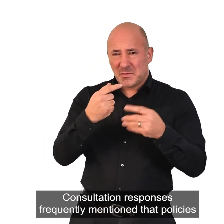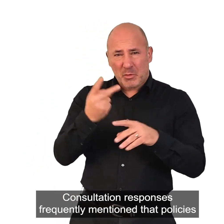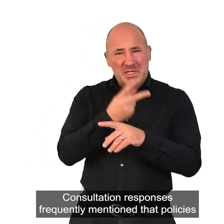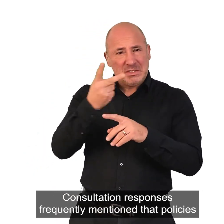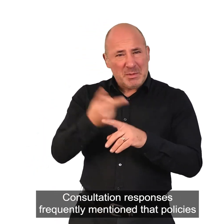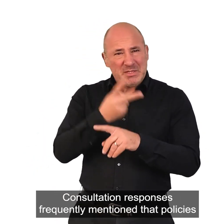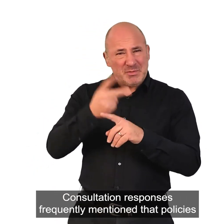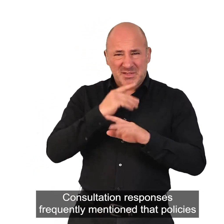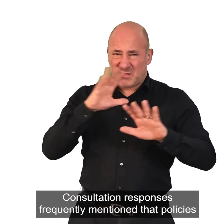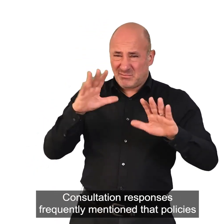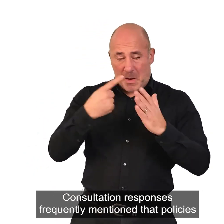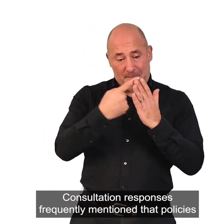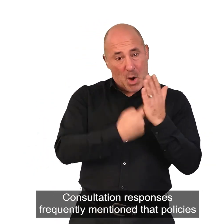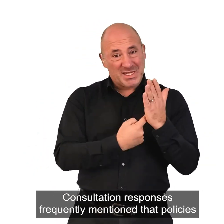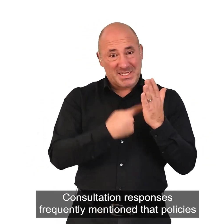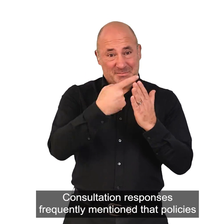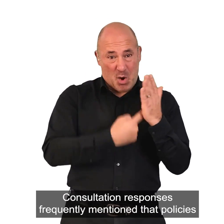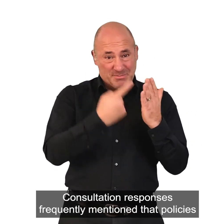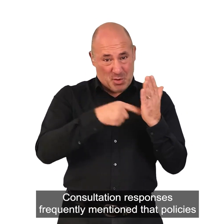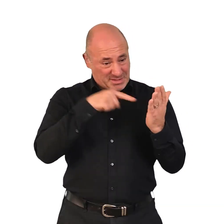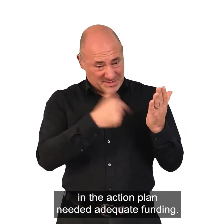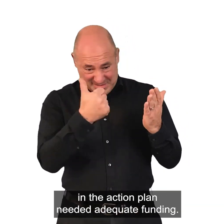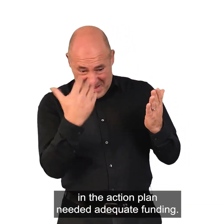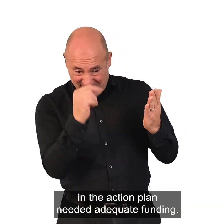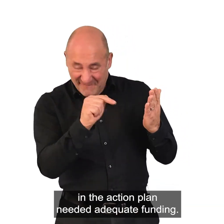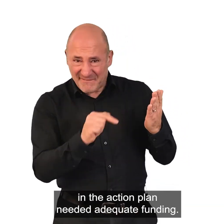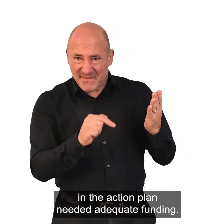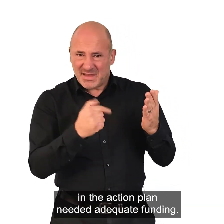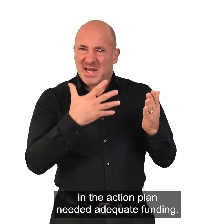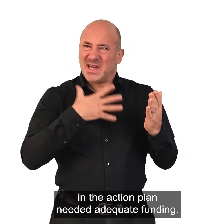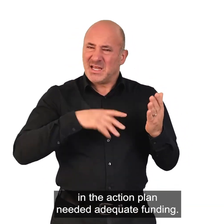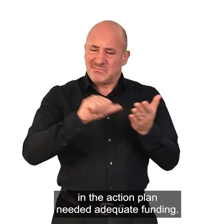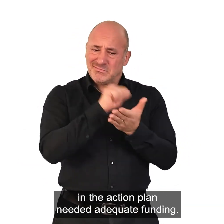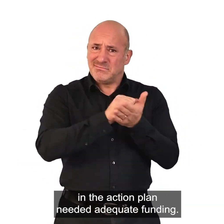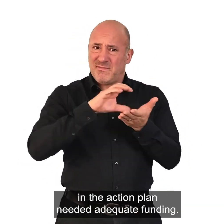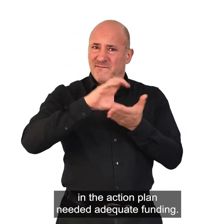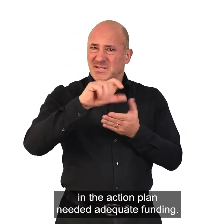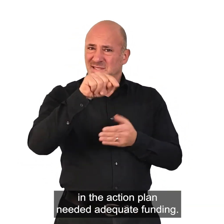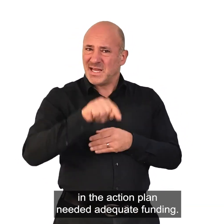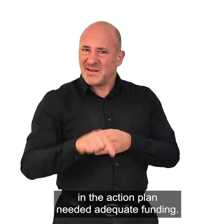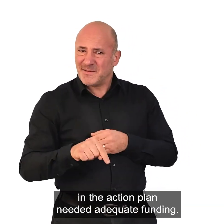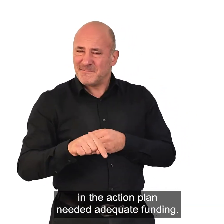Consultation responses frequently mentioned that policies in the action plan needed adequate funding.